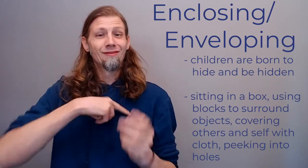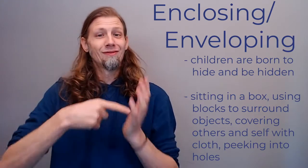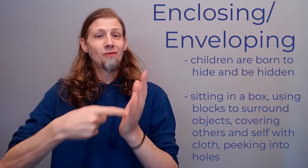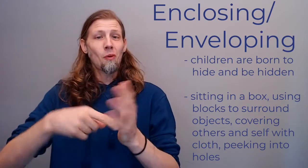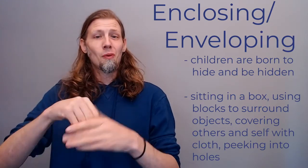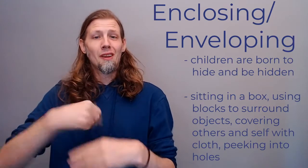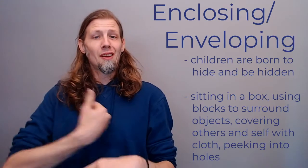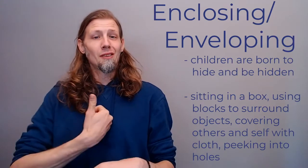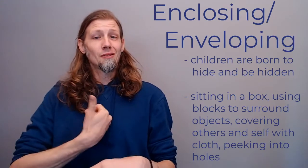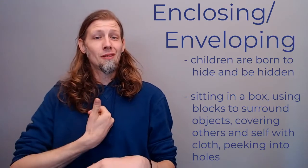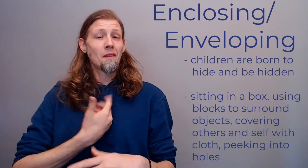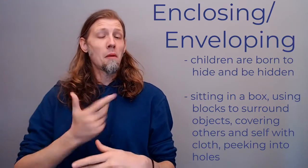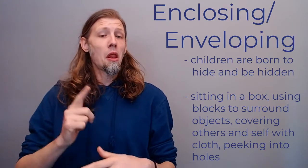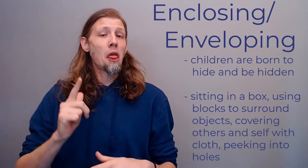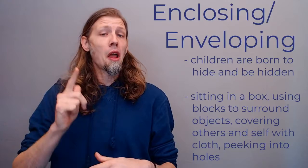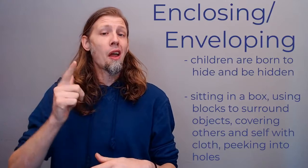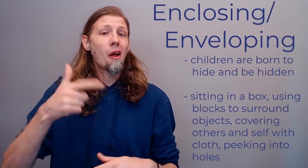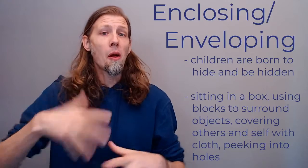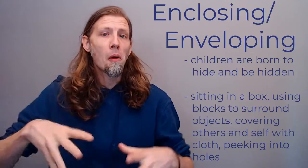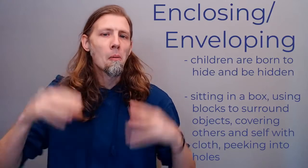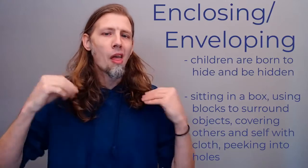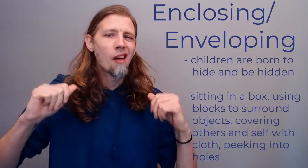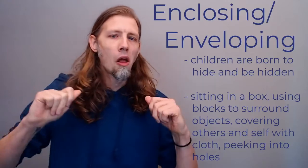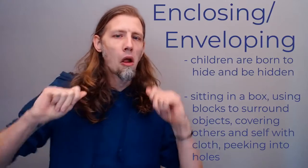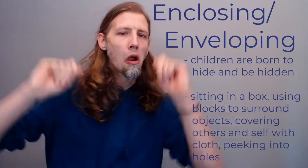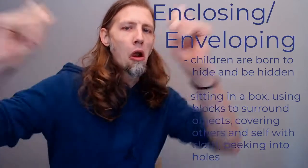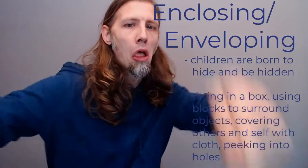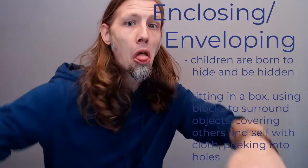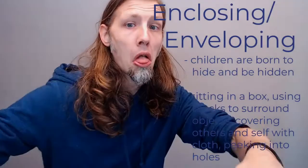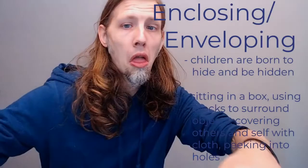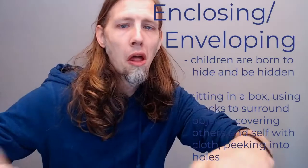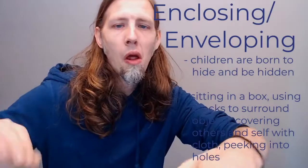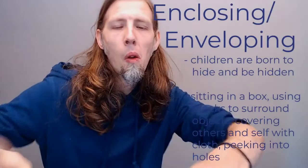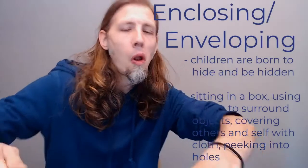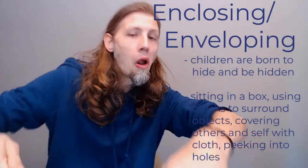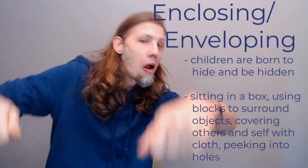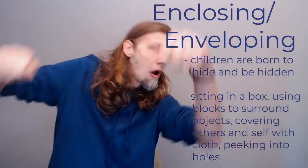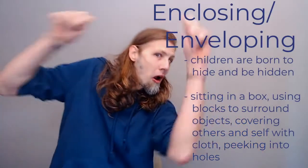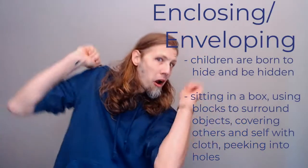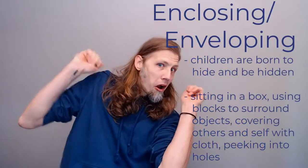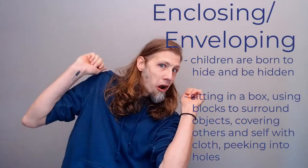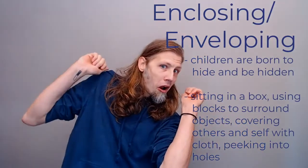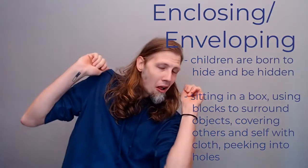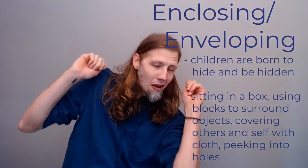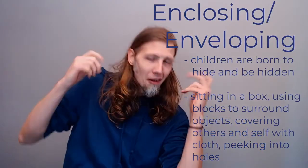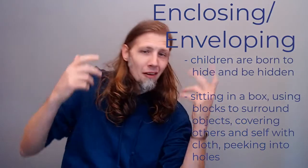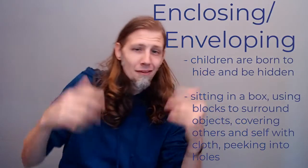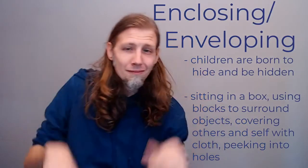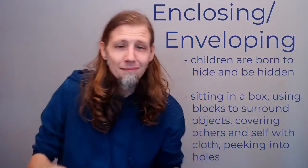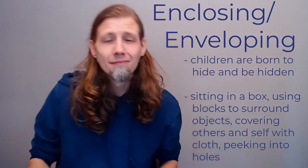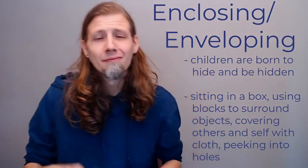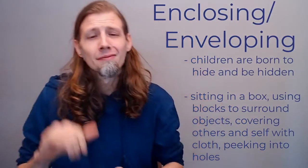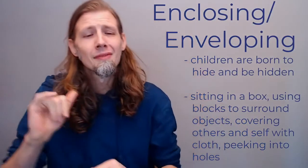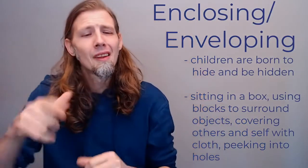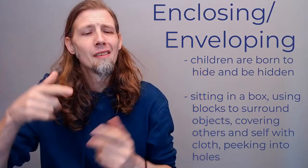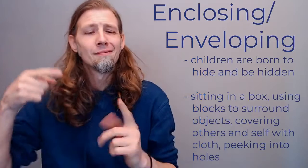perform with our own hands. Later, it may shift to covering a child or ourselves with a blanket.